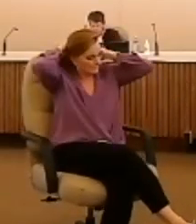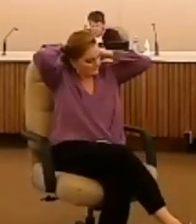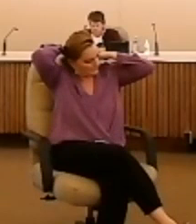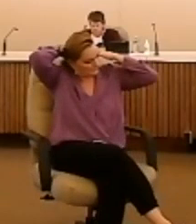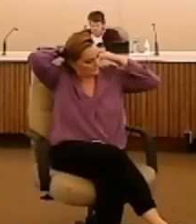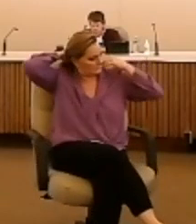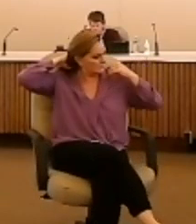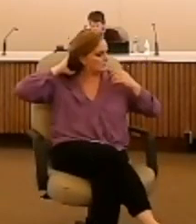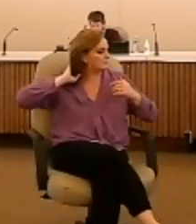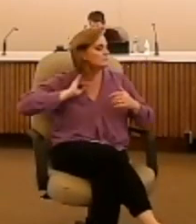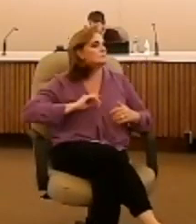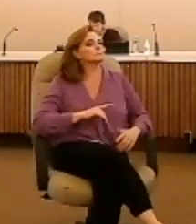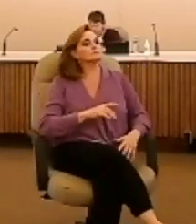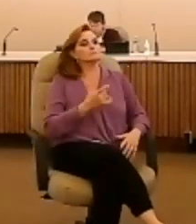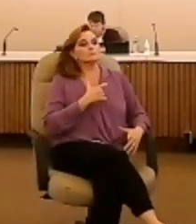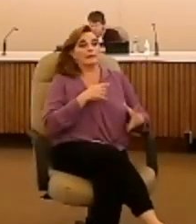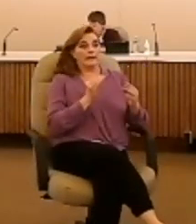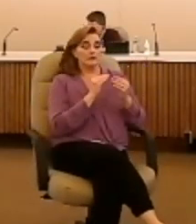Any further discussion?